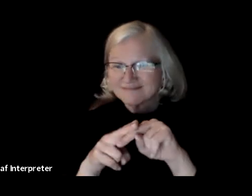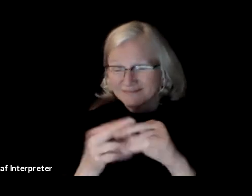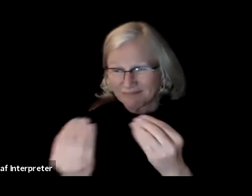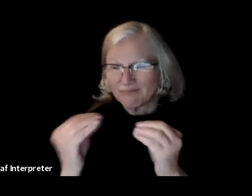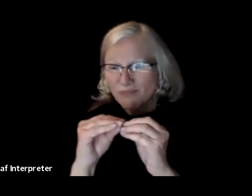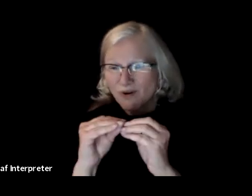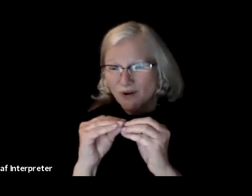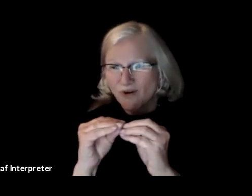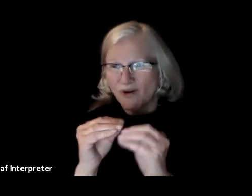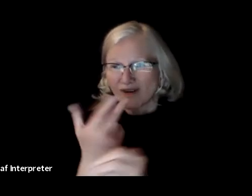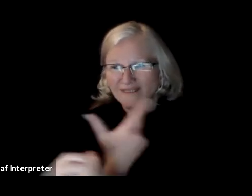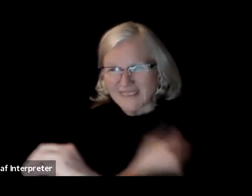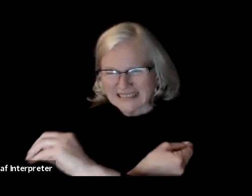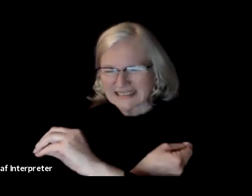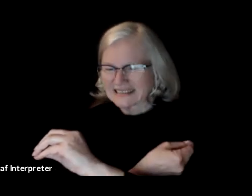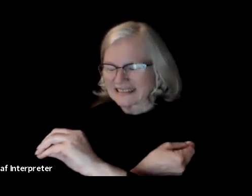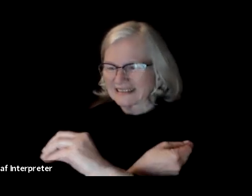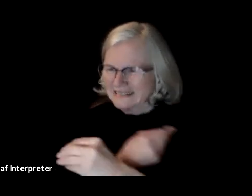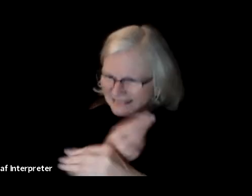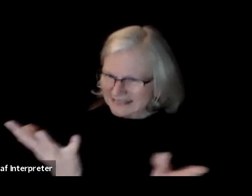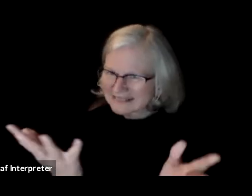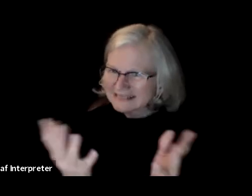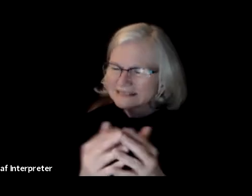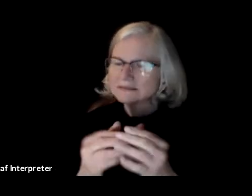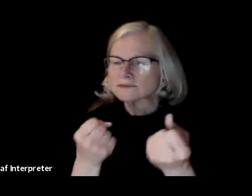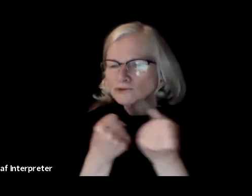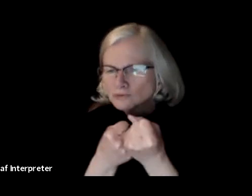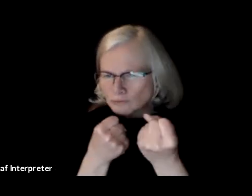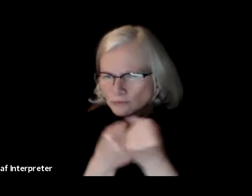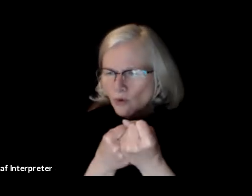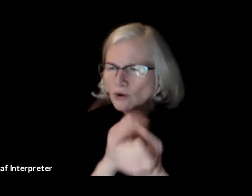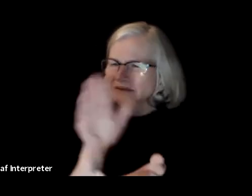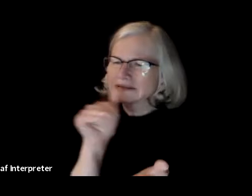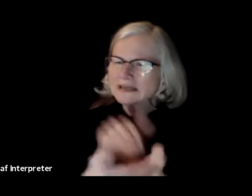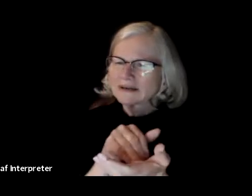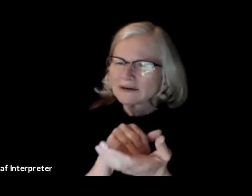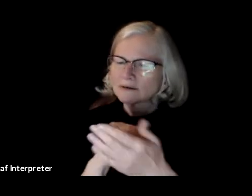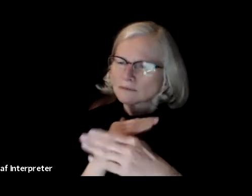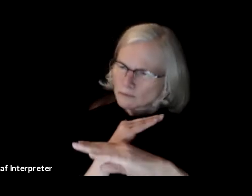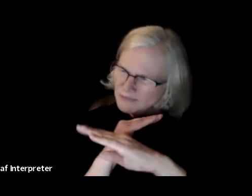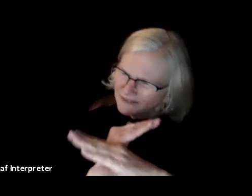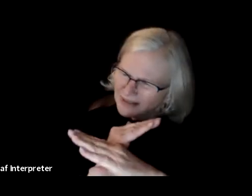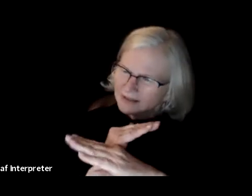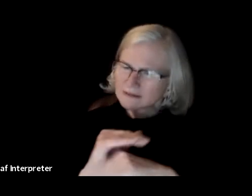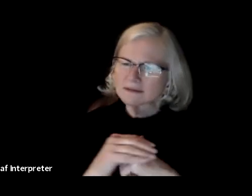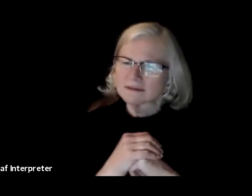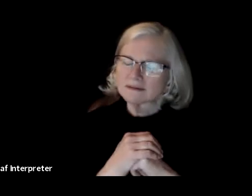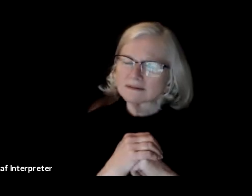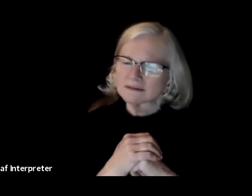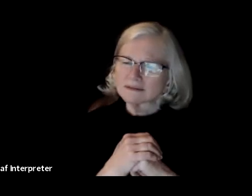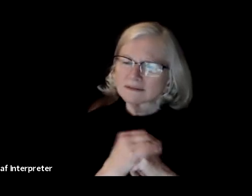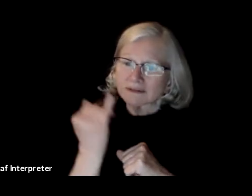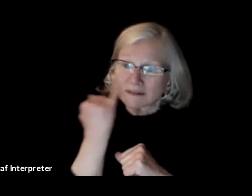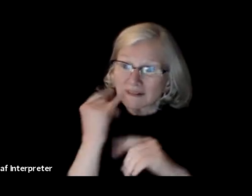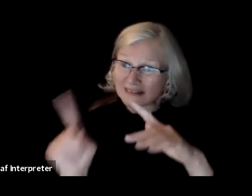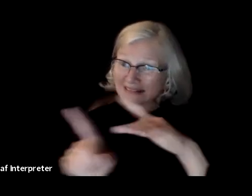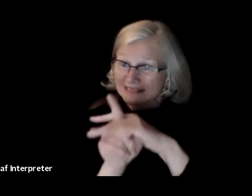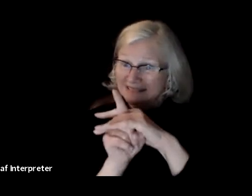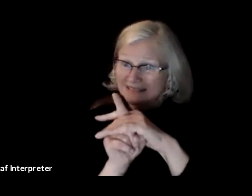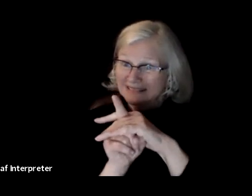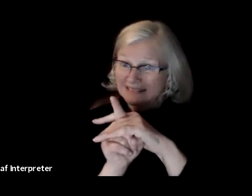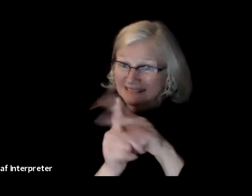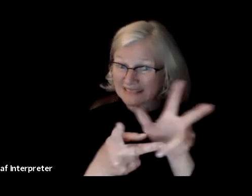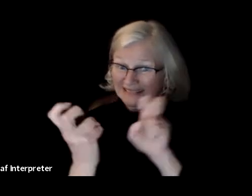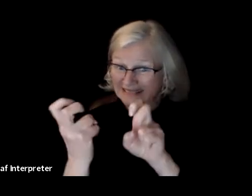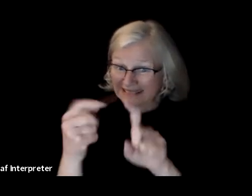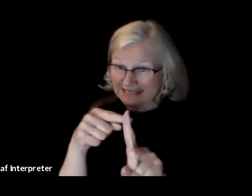to help prevent infections and respond effectively when they occur. We do still need Minnesotans to